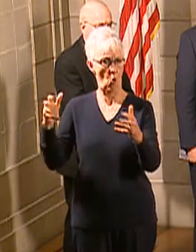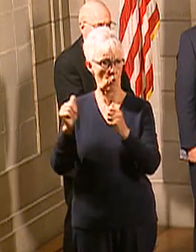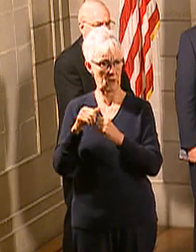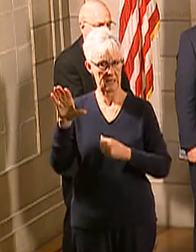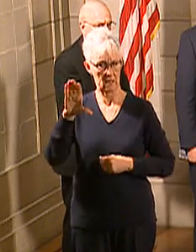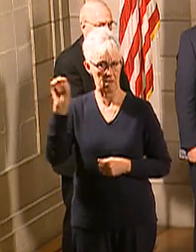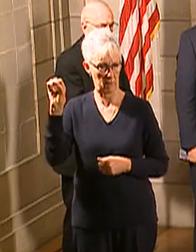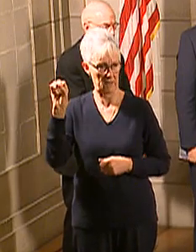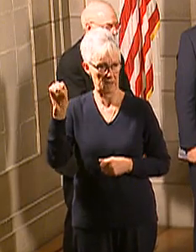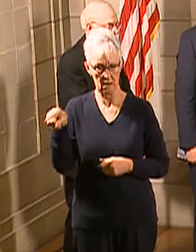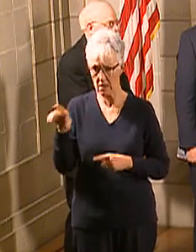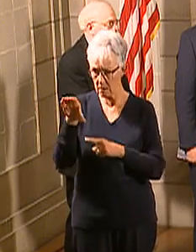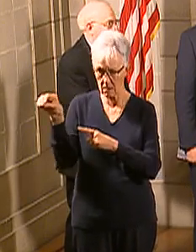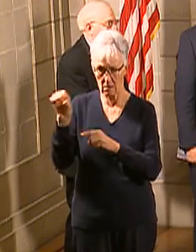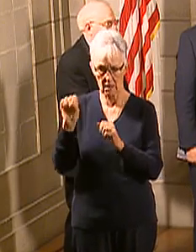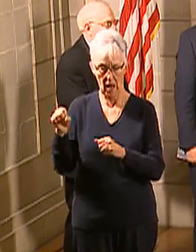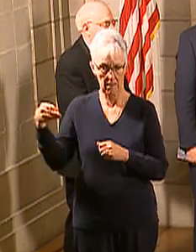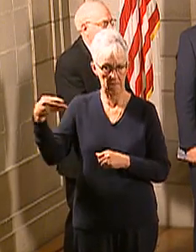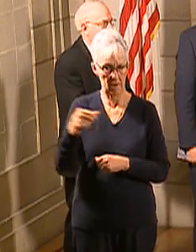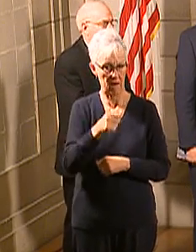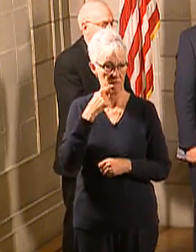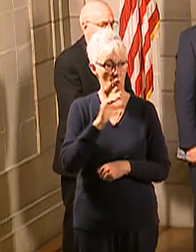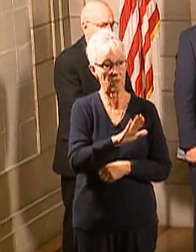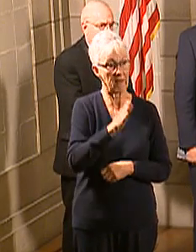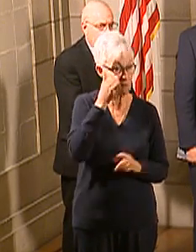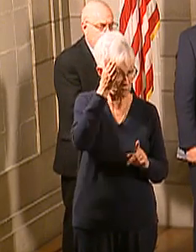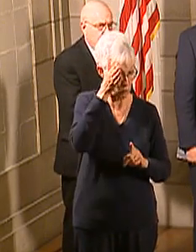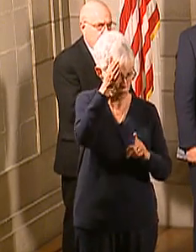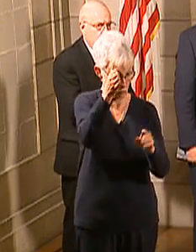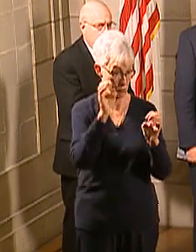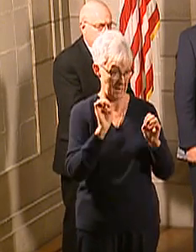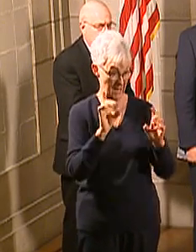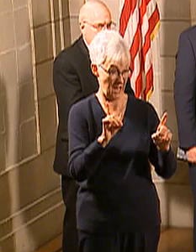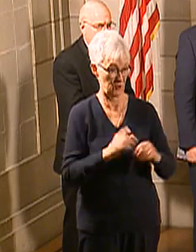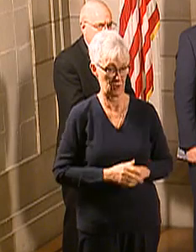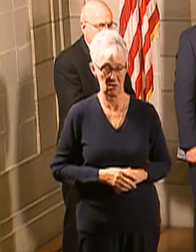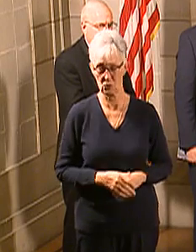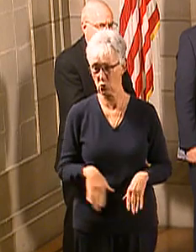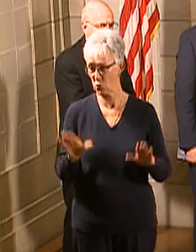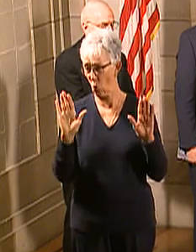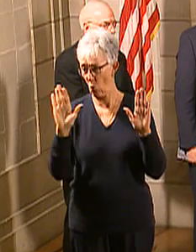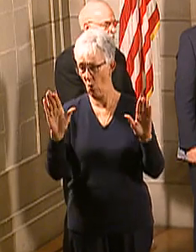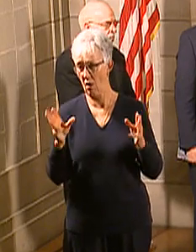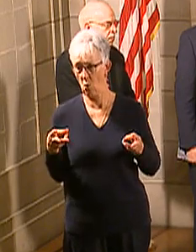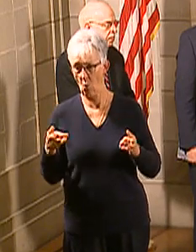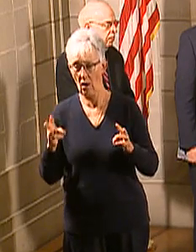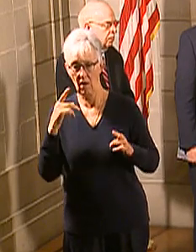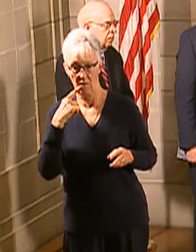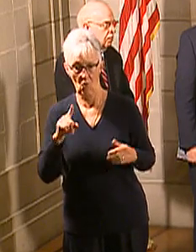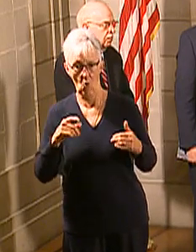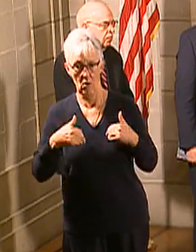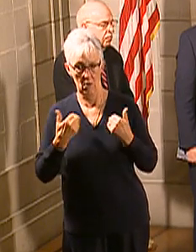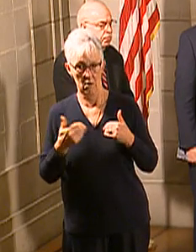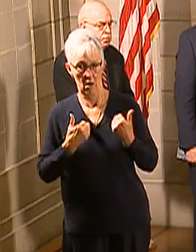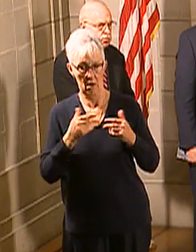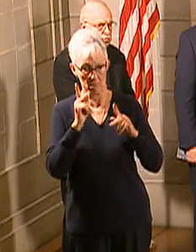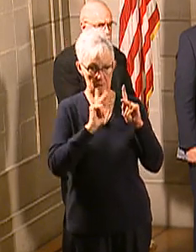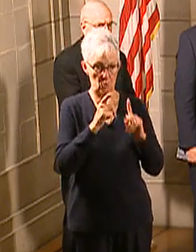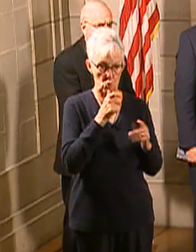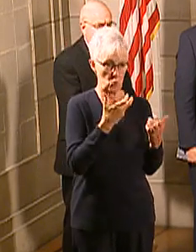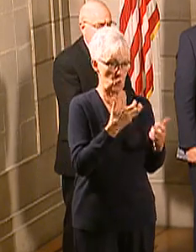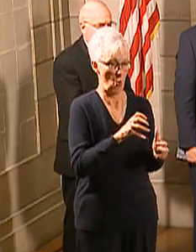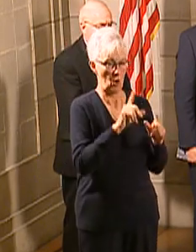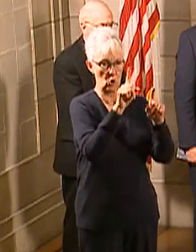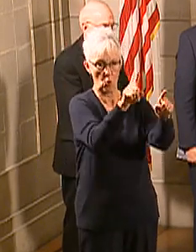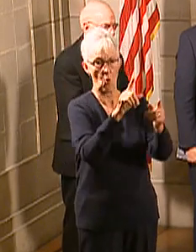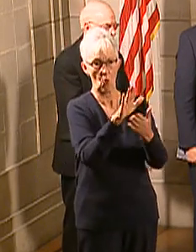company help pay for any future education. So this is a great way for young people who are concerned about taking on debt from a post-secondary education to